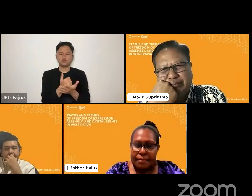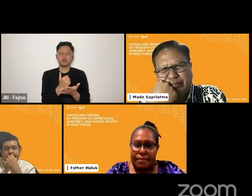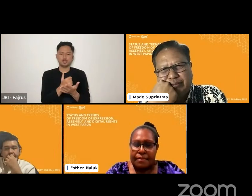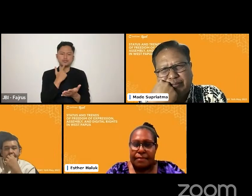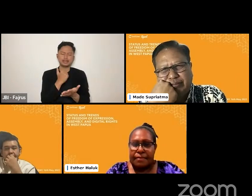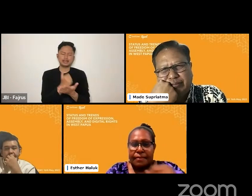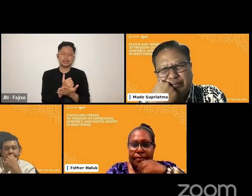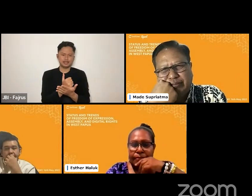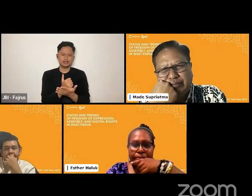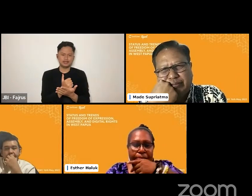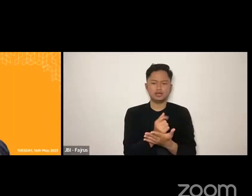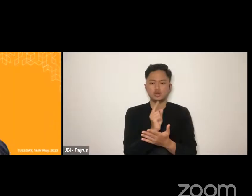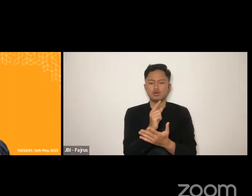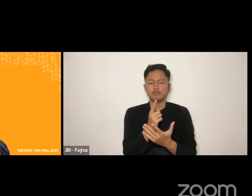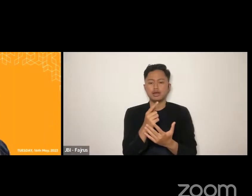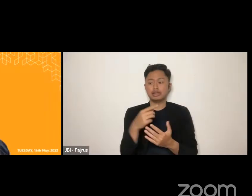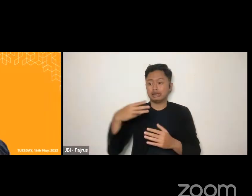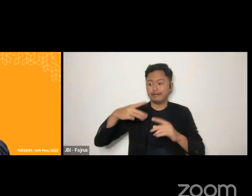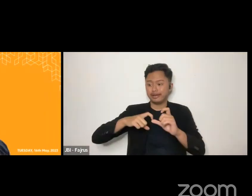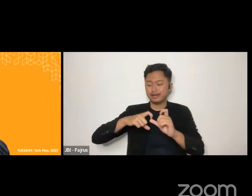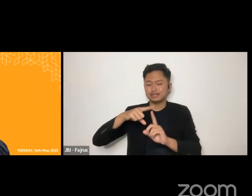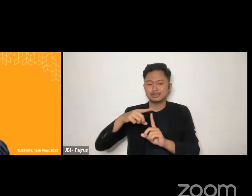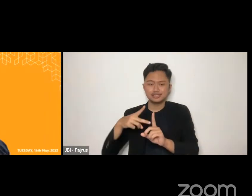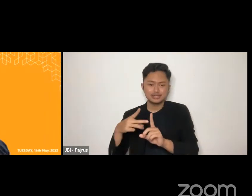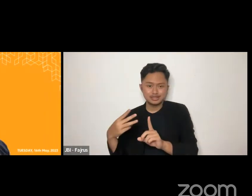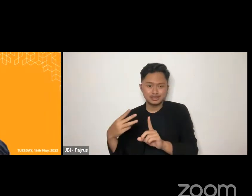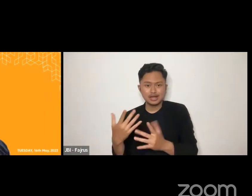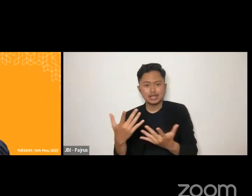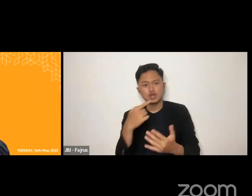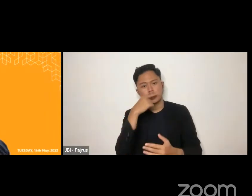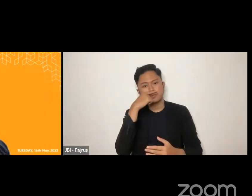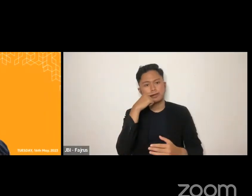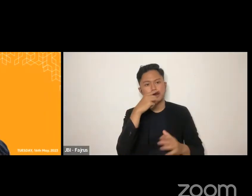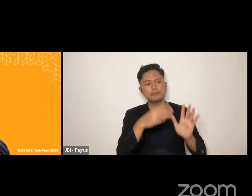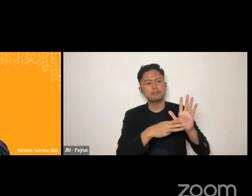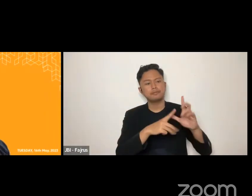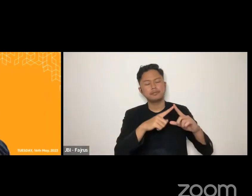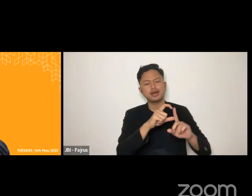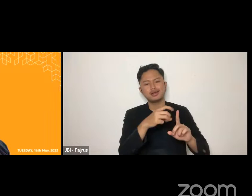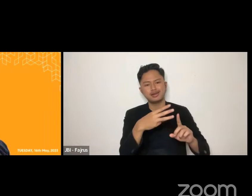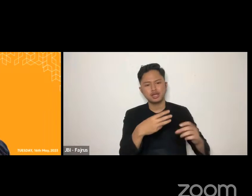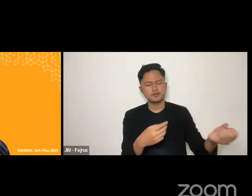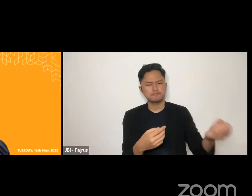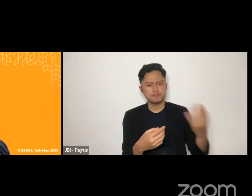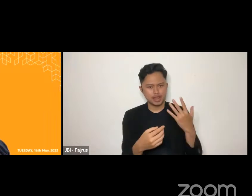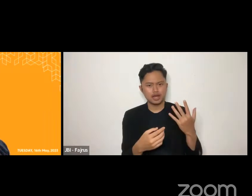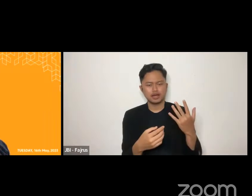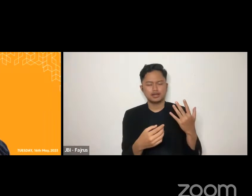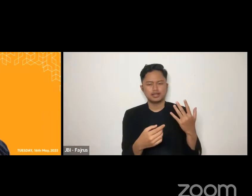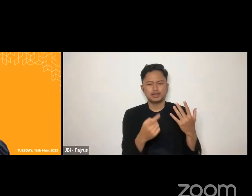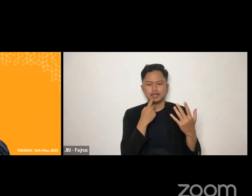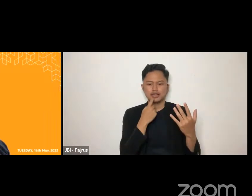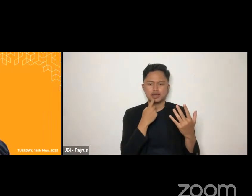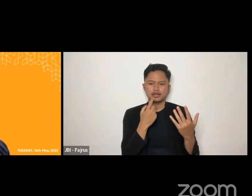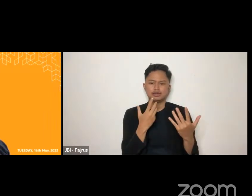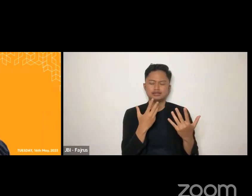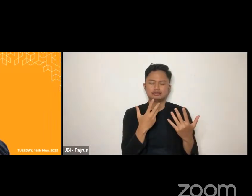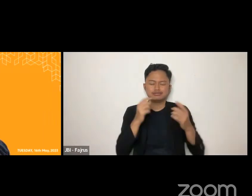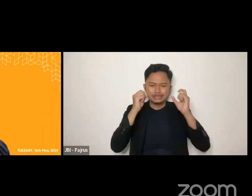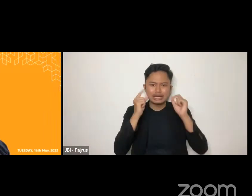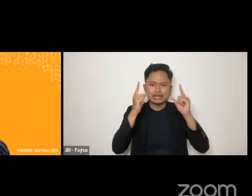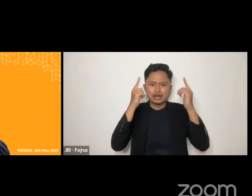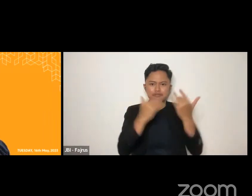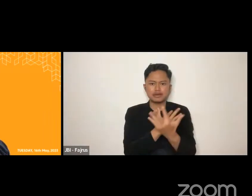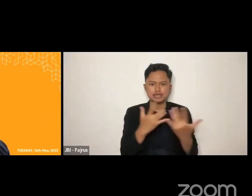as Kak Esther and Made have sort of mentioned in terms of the international awareness of